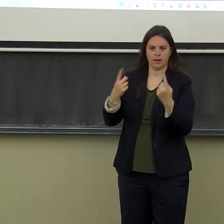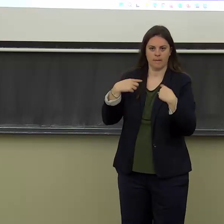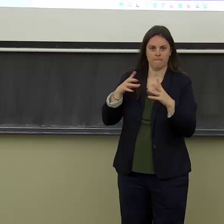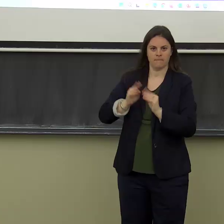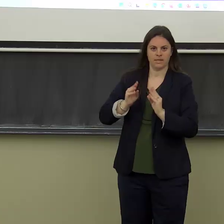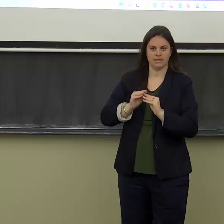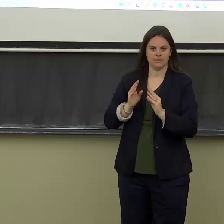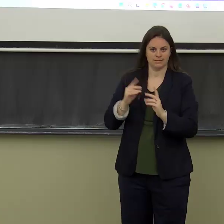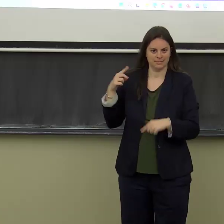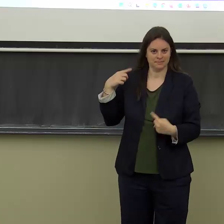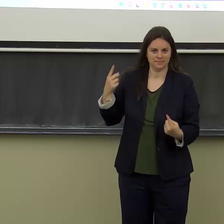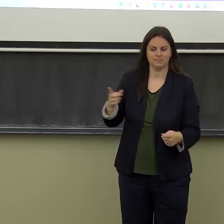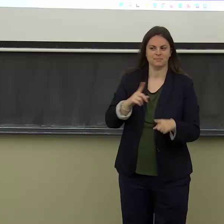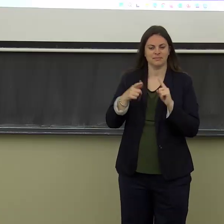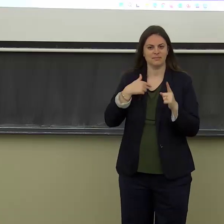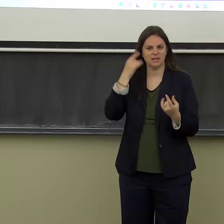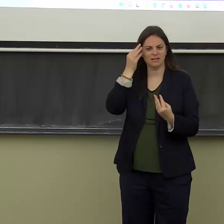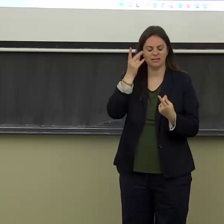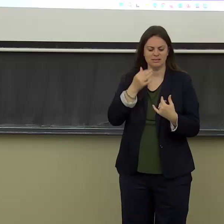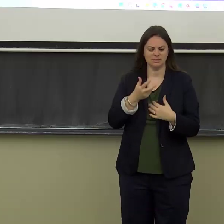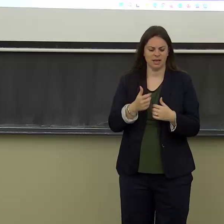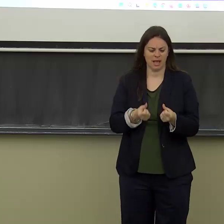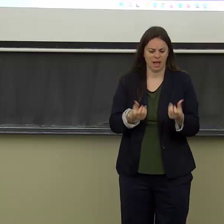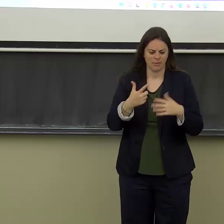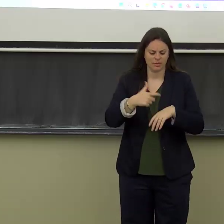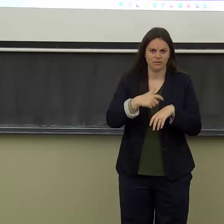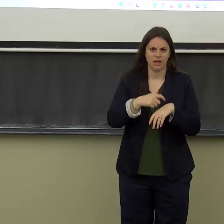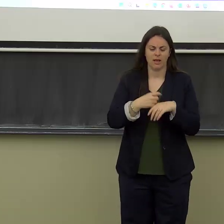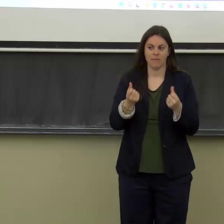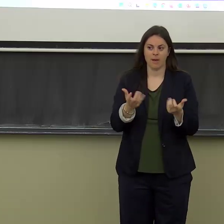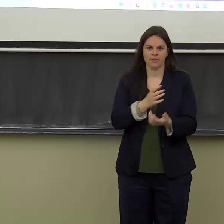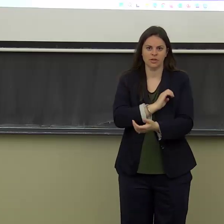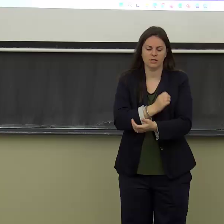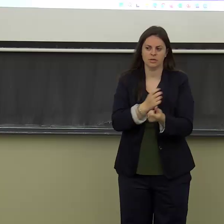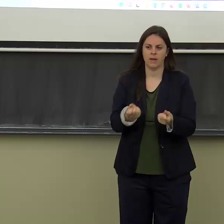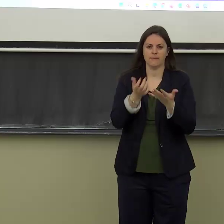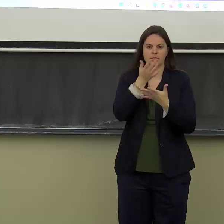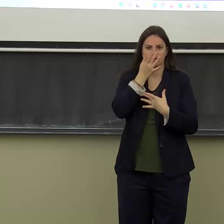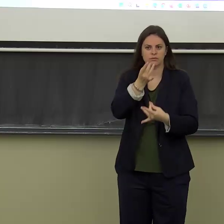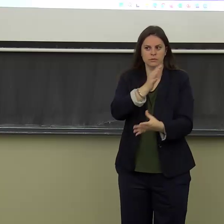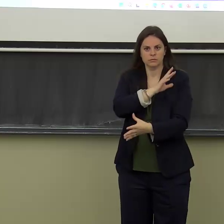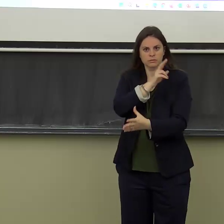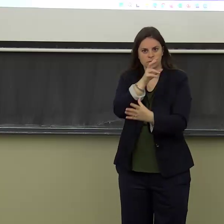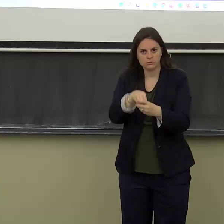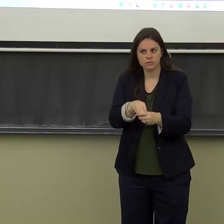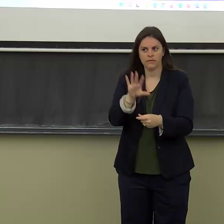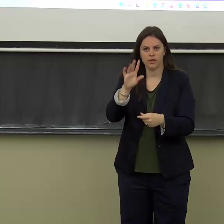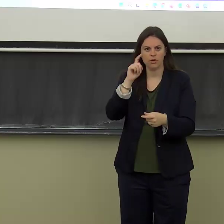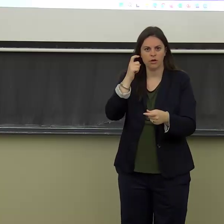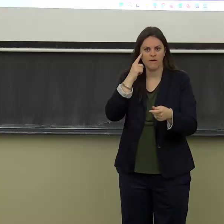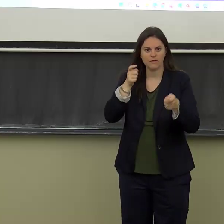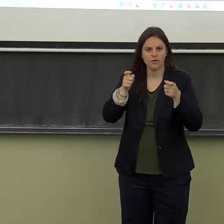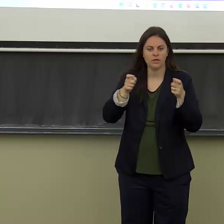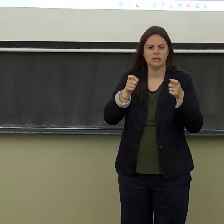always thinking, how much time, how much energy, how much interest do people have in their governance? And this is why doing it with some representation sometimes feels